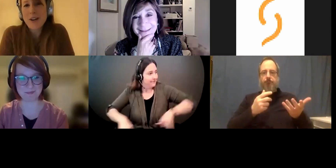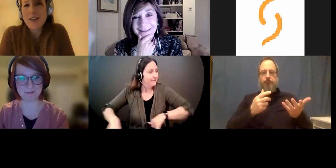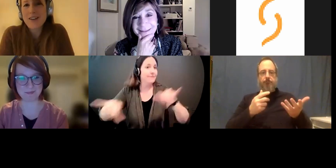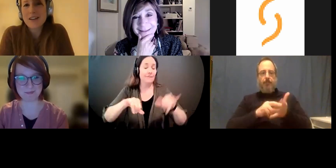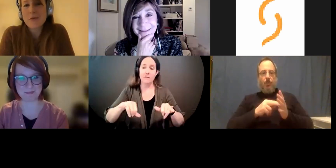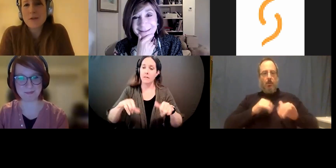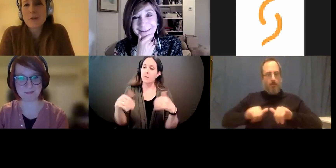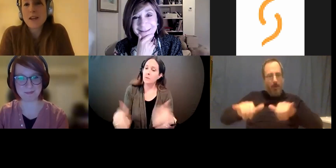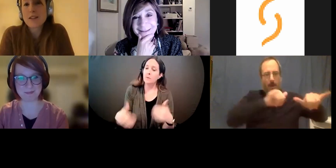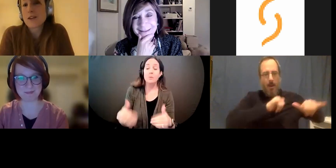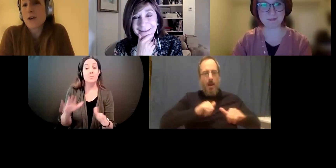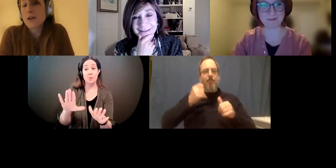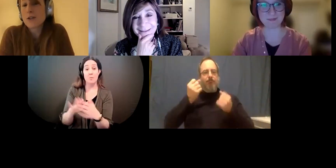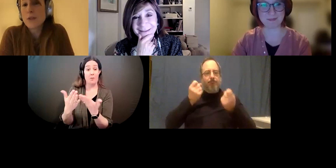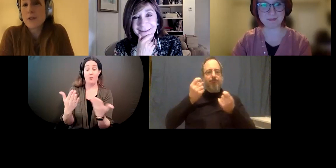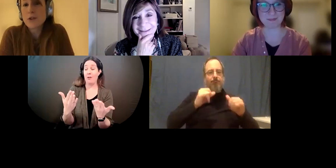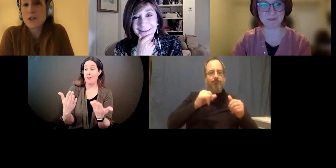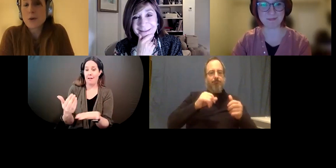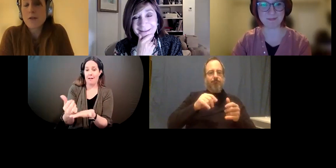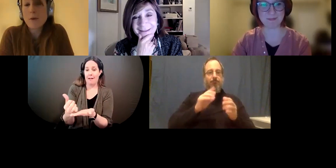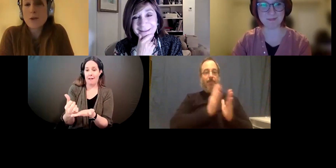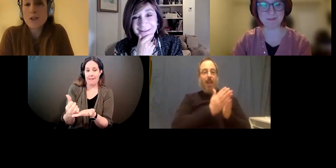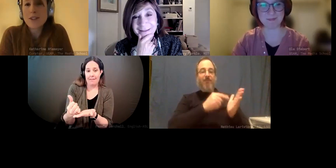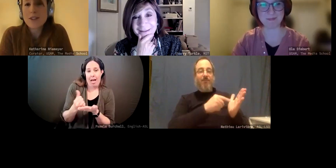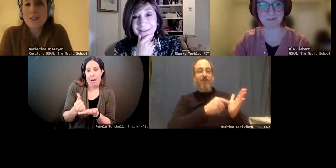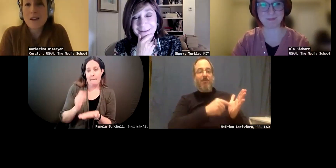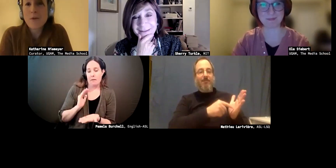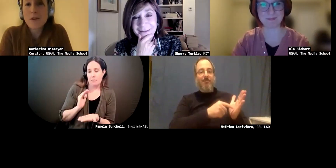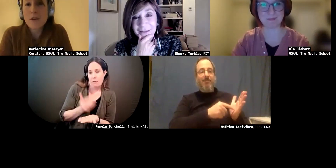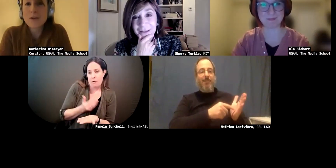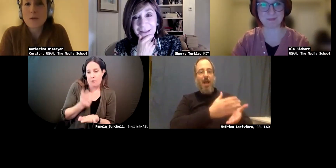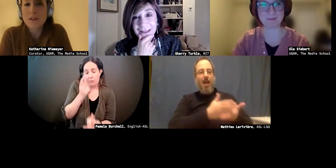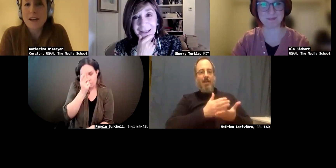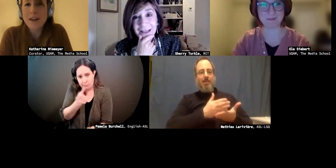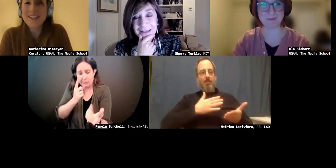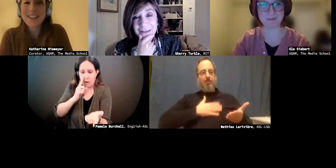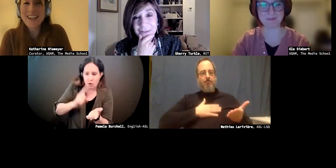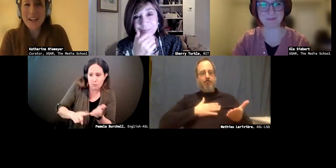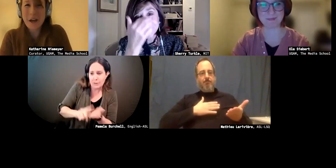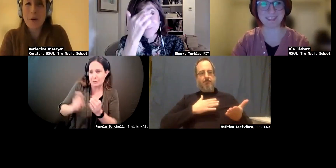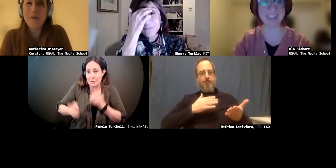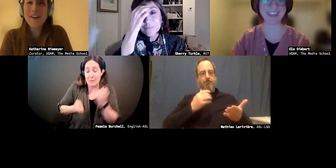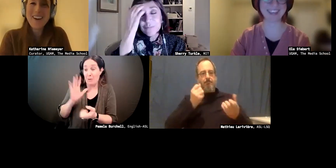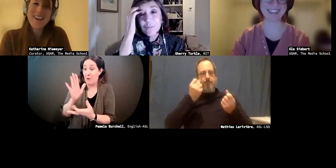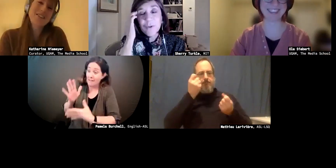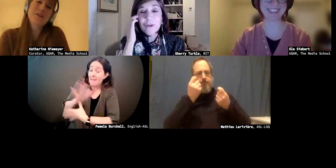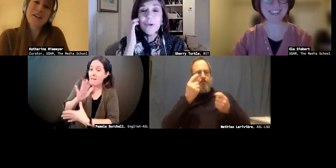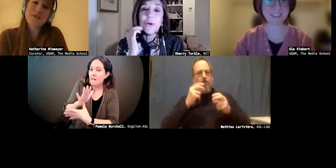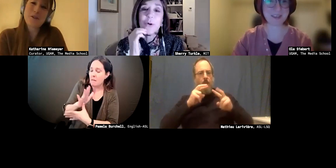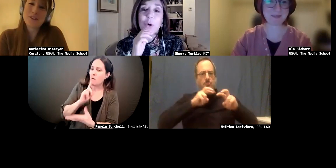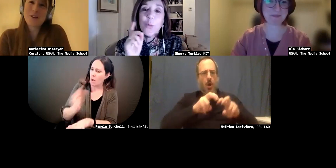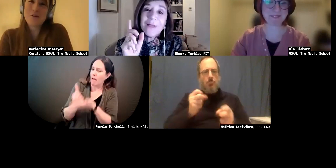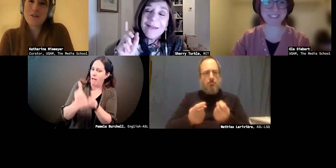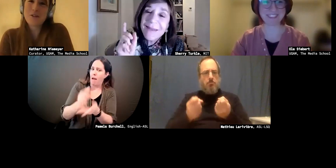came out like that. And what makes us all also researchers who have emotions and empathy most of the time, I guess. And I hope. So